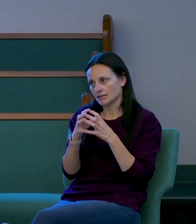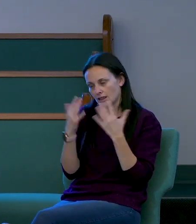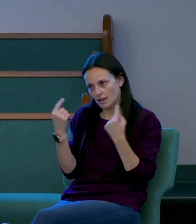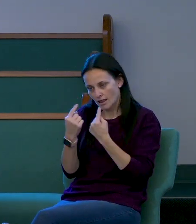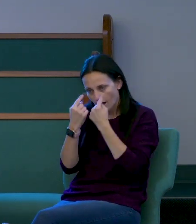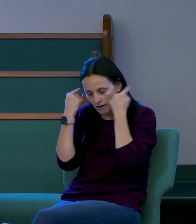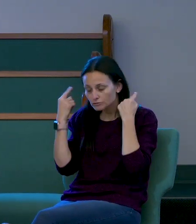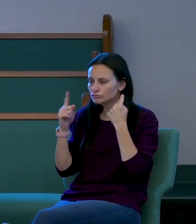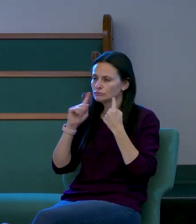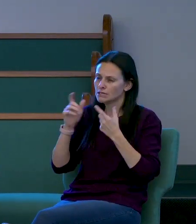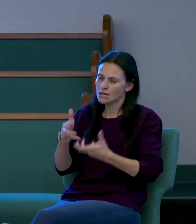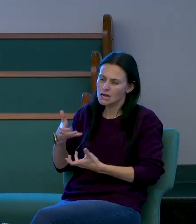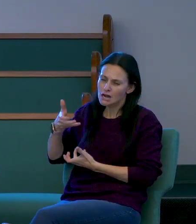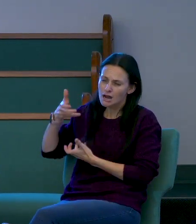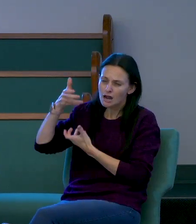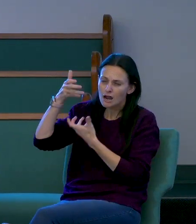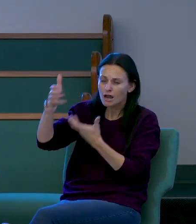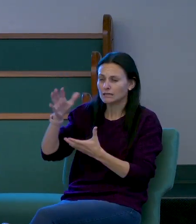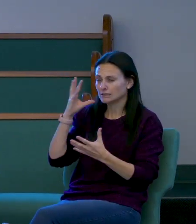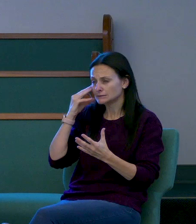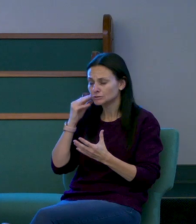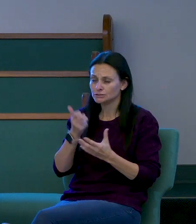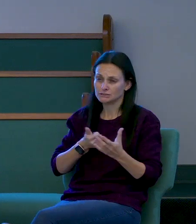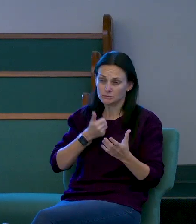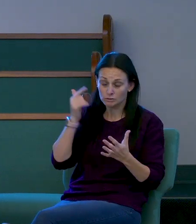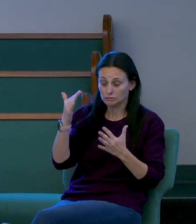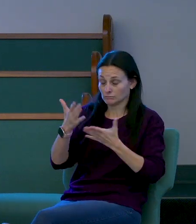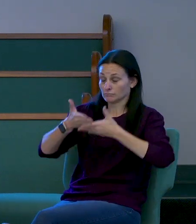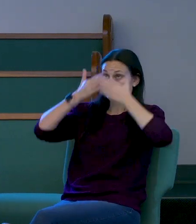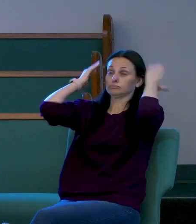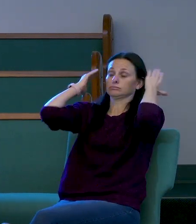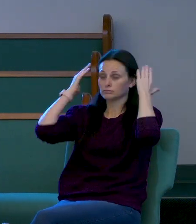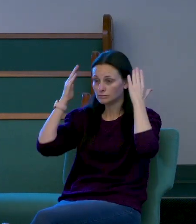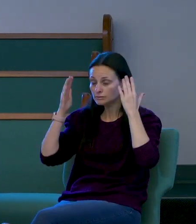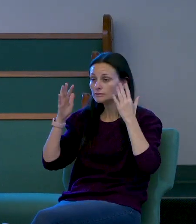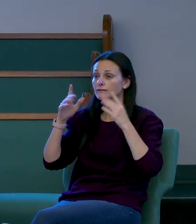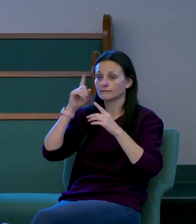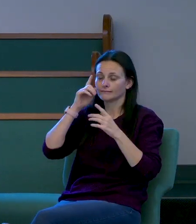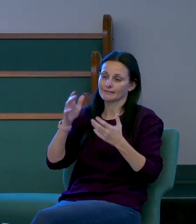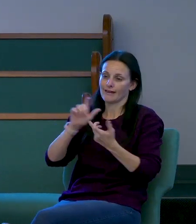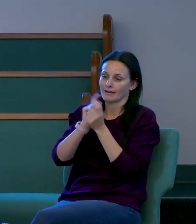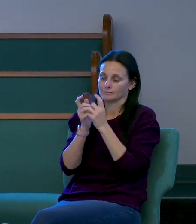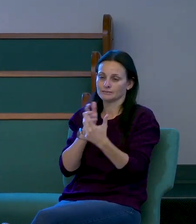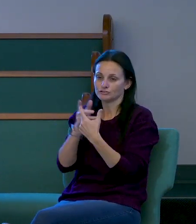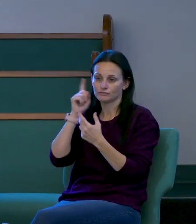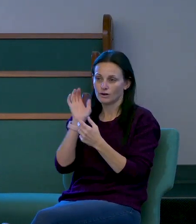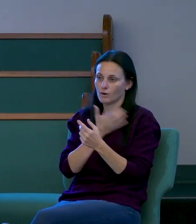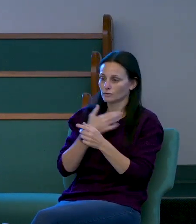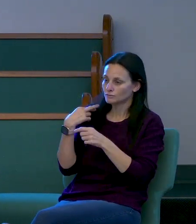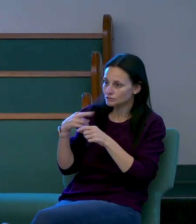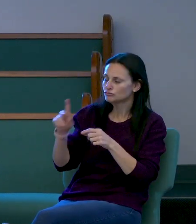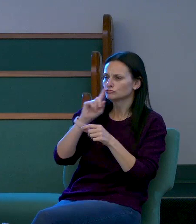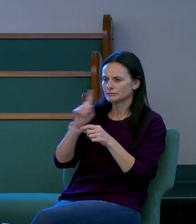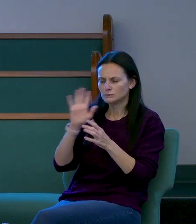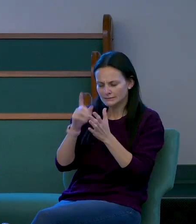a fire hose of experience, expression, and adaptation in our denomination that will take